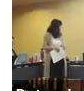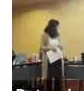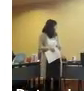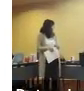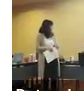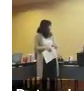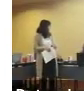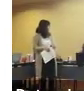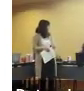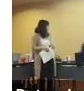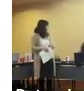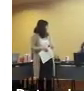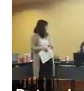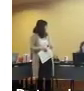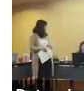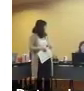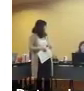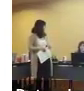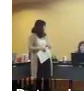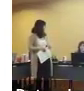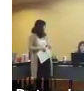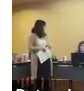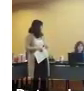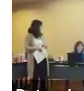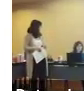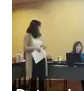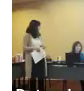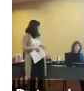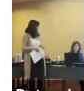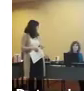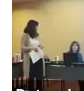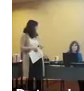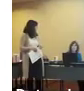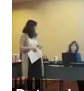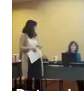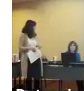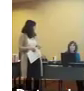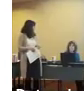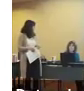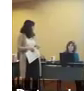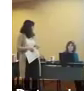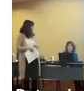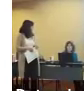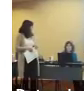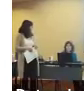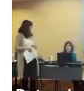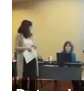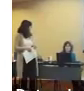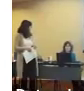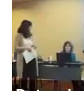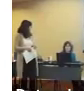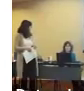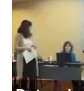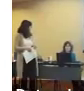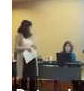in the newsletter, so first members take a look at the newsletter, it's jam-packed with information. And we are scheduling a process and